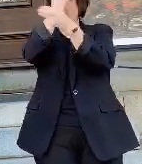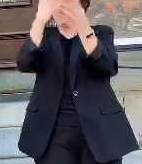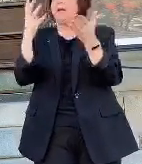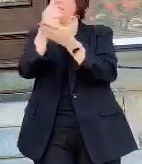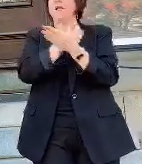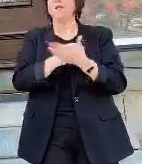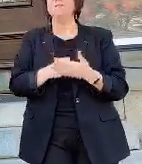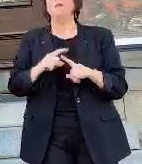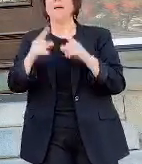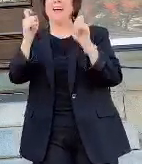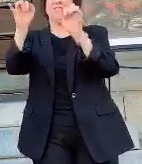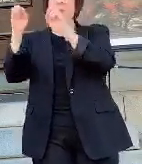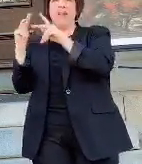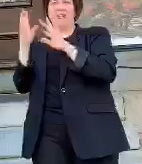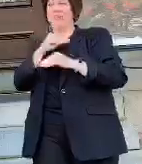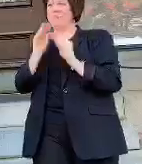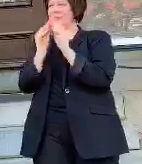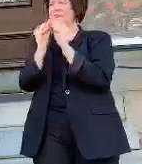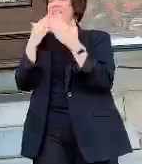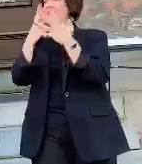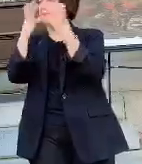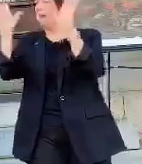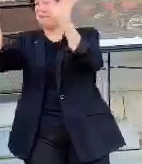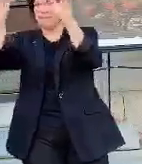We've got to get back to the council meeting, y'all. Thank you very much, alright? God bless you. Thank you, God bless you.